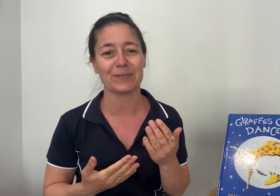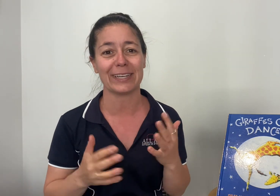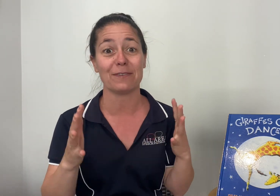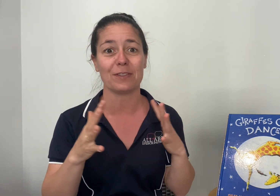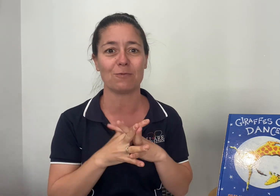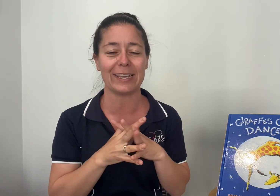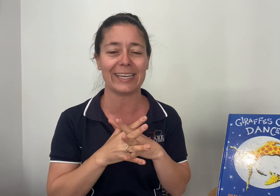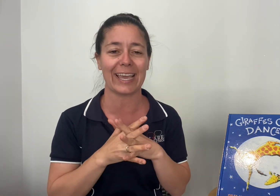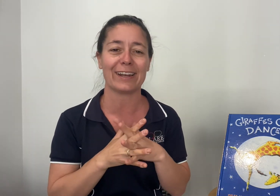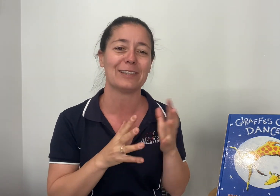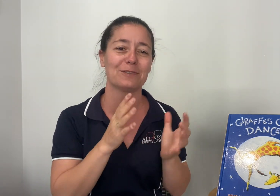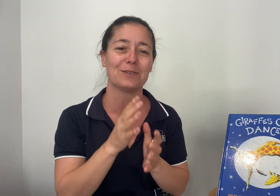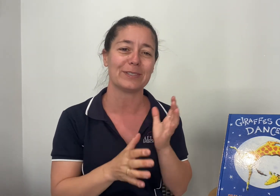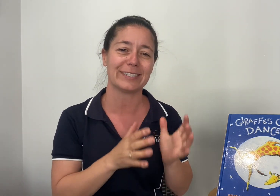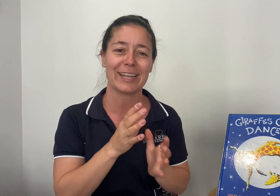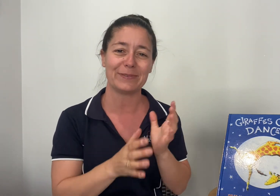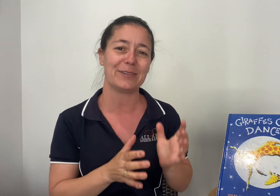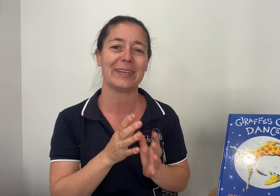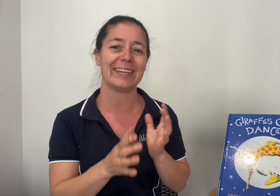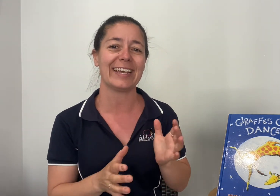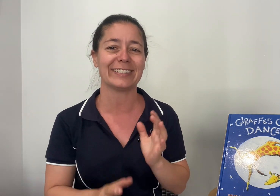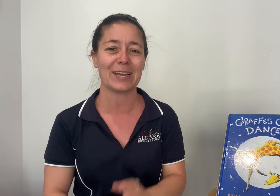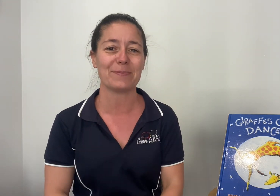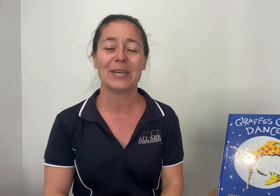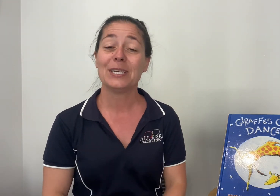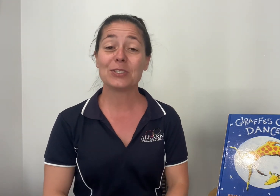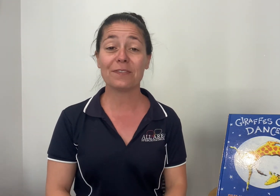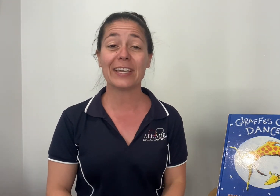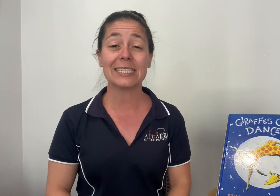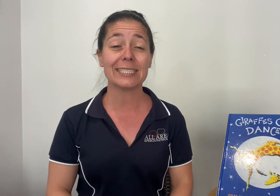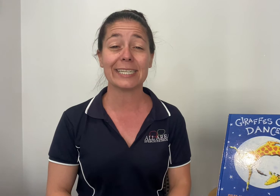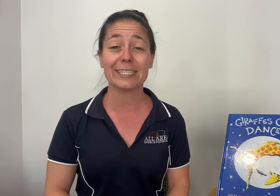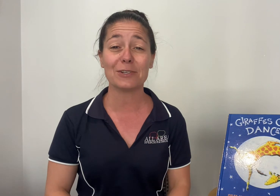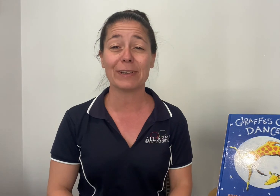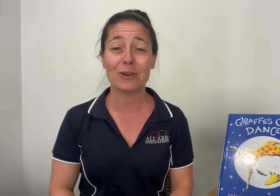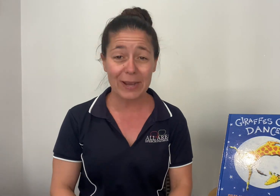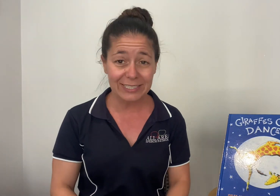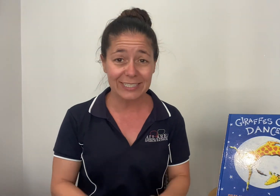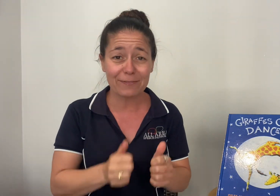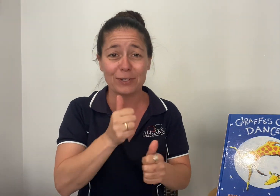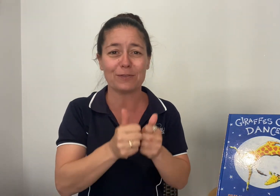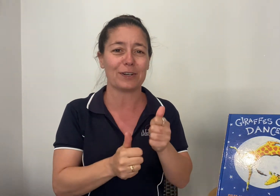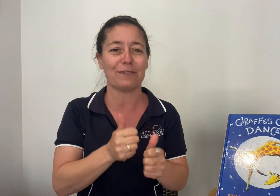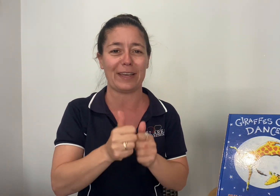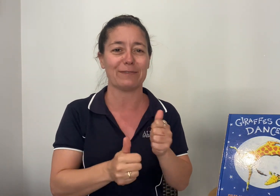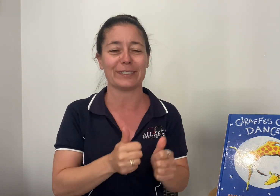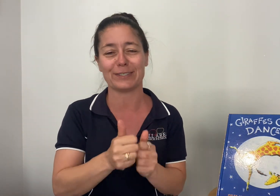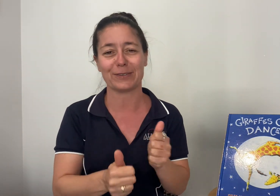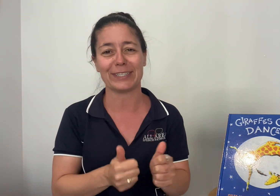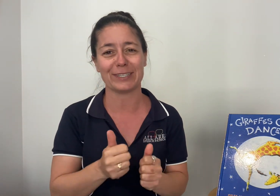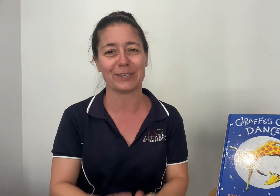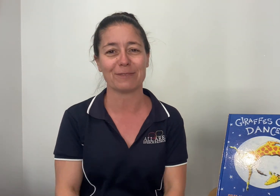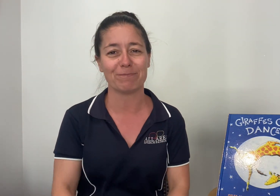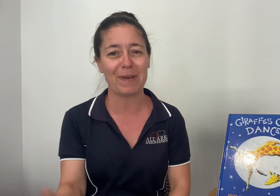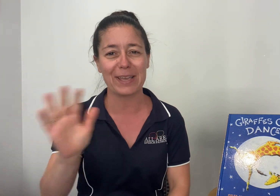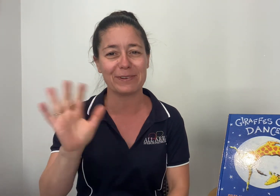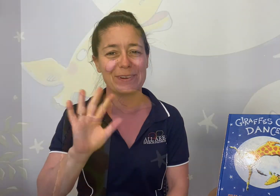of the Week, and I look forward to signing with you again next time. Don't forget to send in your requests if you've got a favourite story too. Bye everyone.